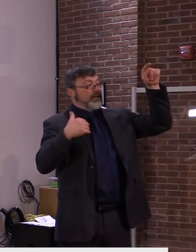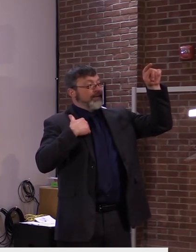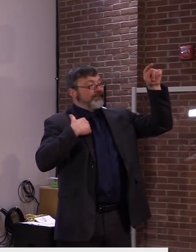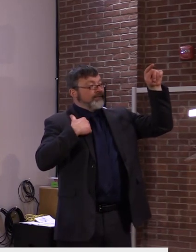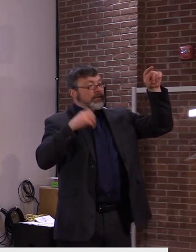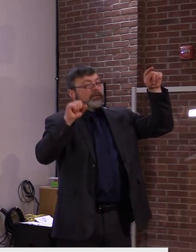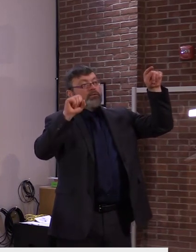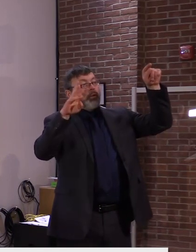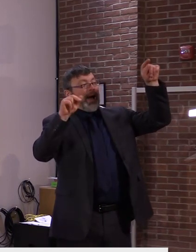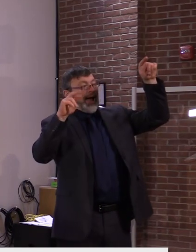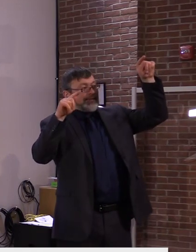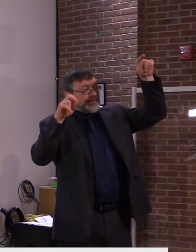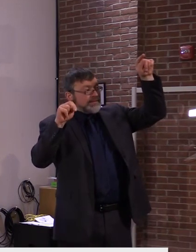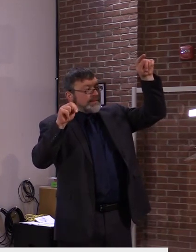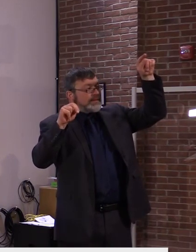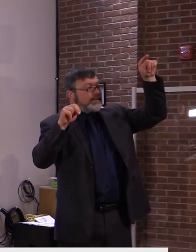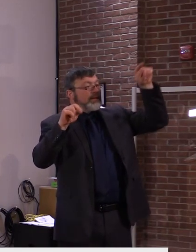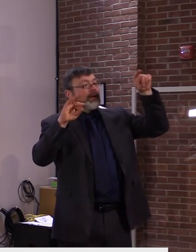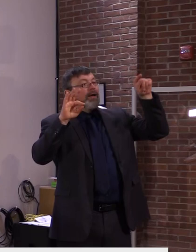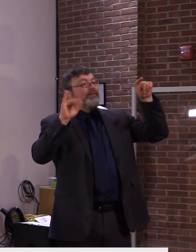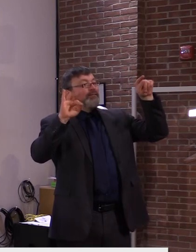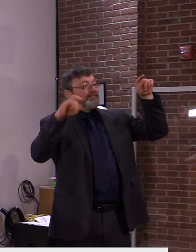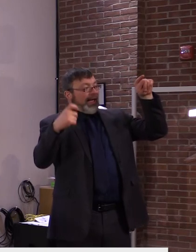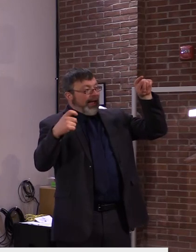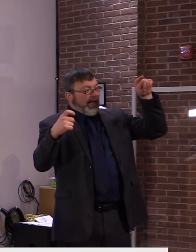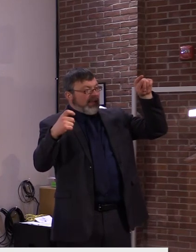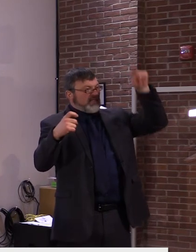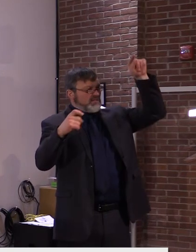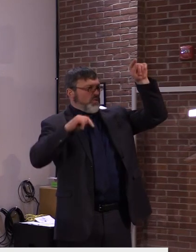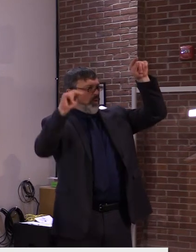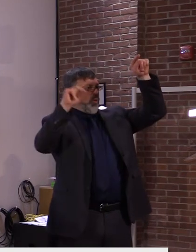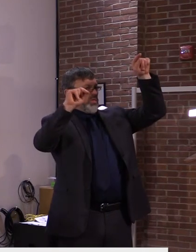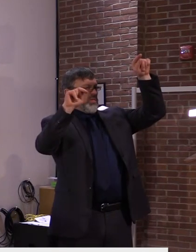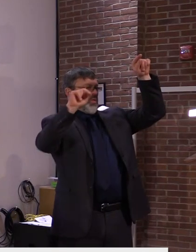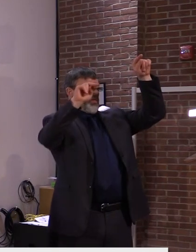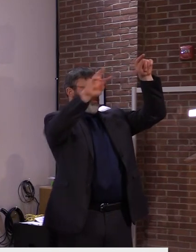to testing available in St. Albans at Kinney Drugs.